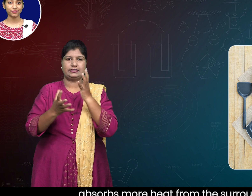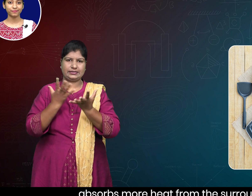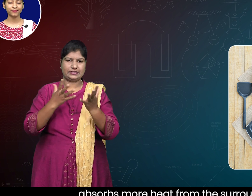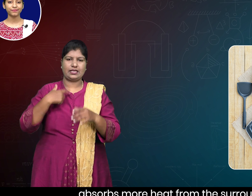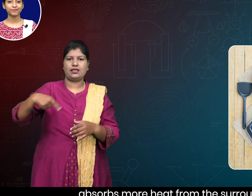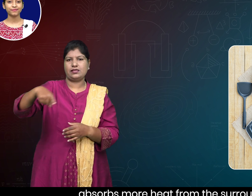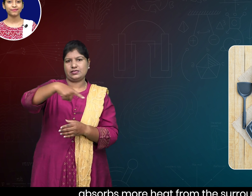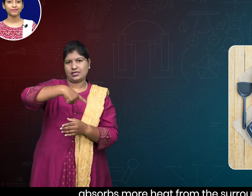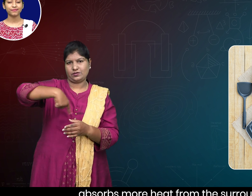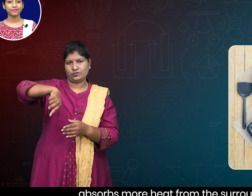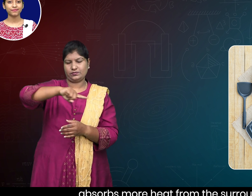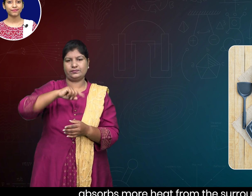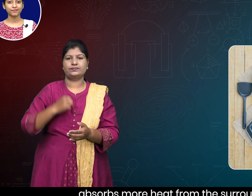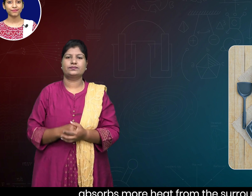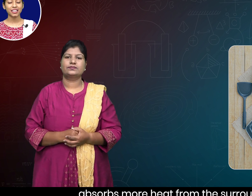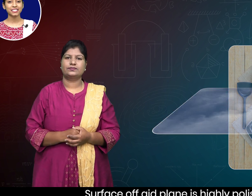surrounding.